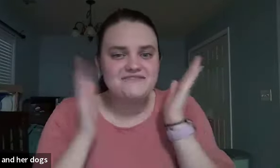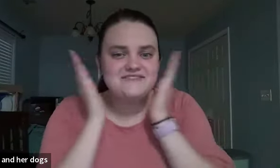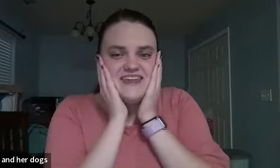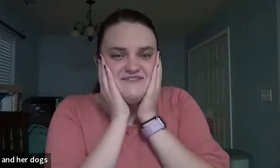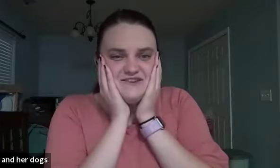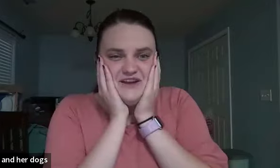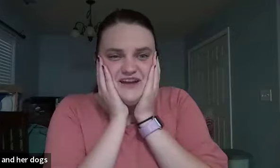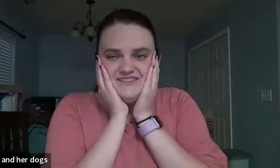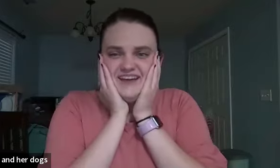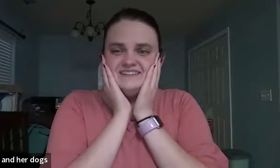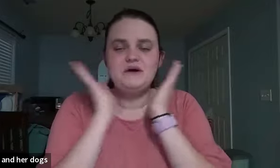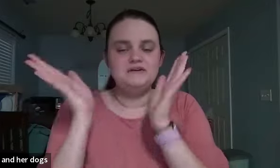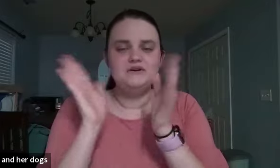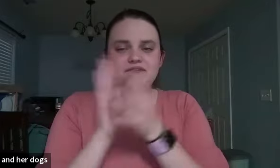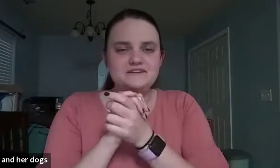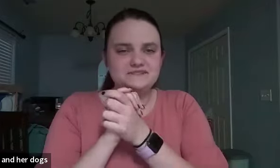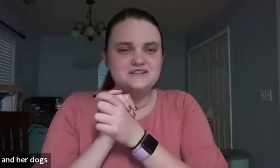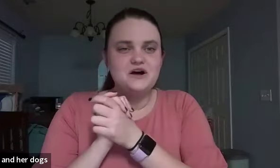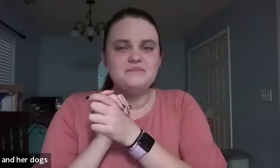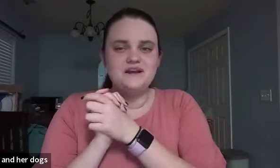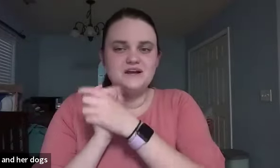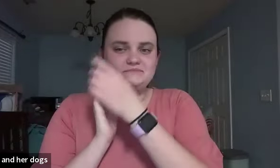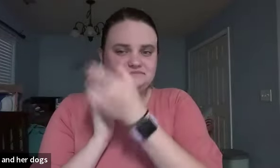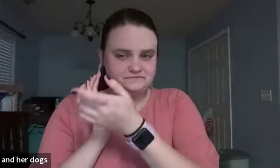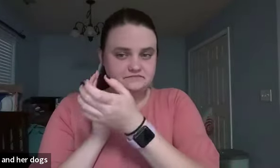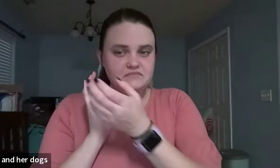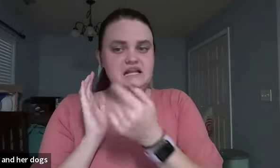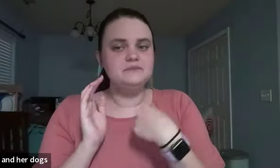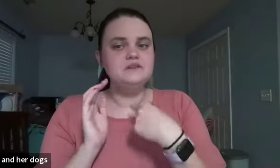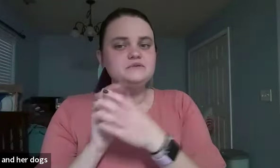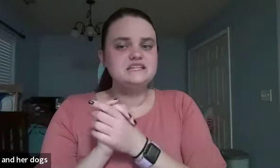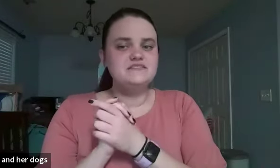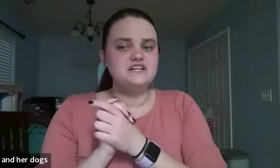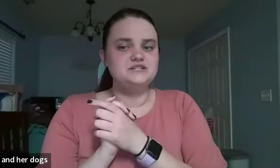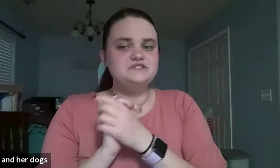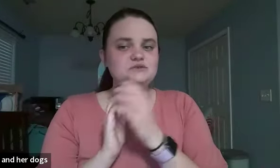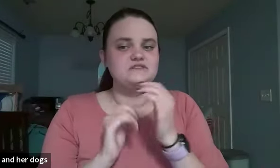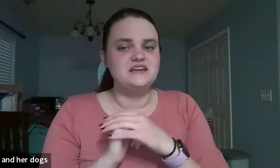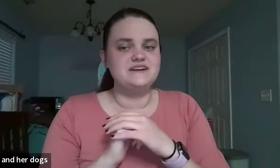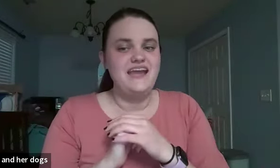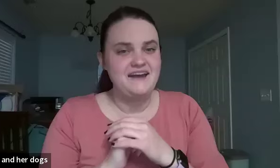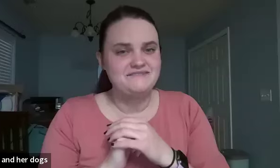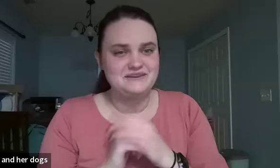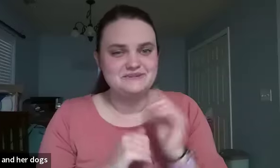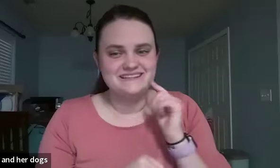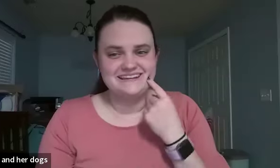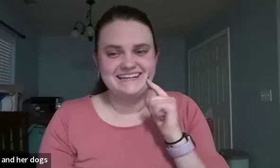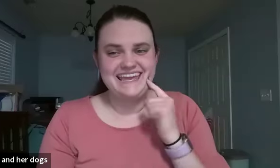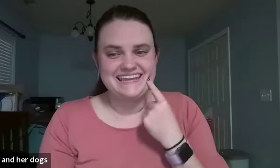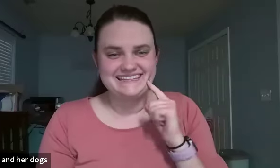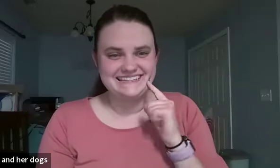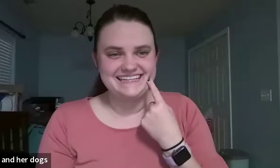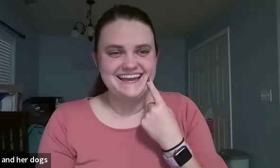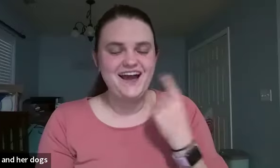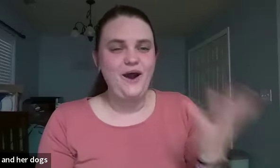I've never thought of that. So I don't know if anyone saw, but Emily was saying that she was told to think of a cavity when signing candy.